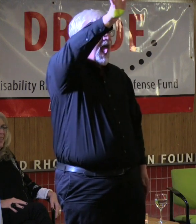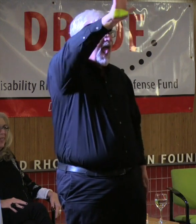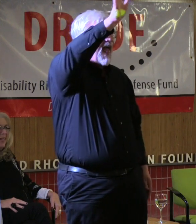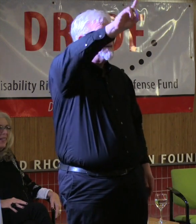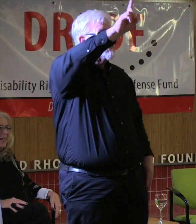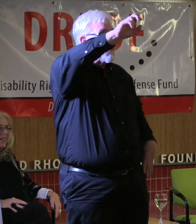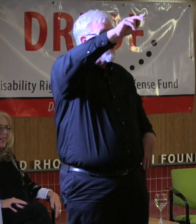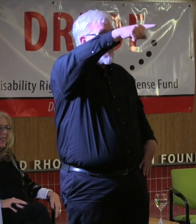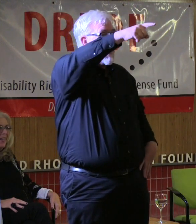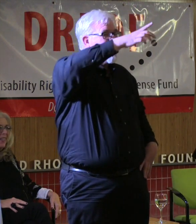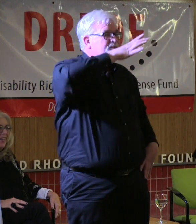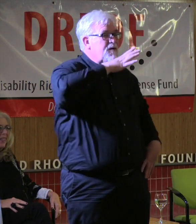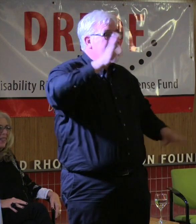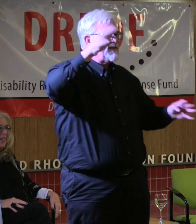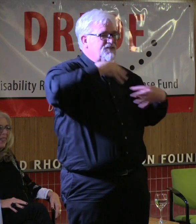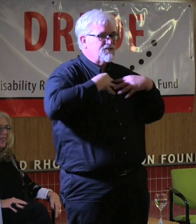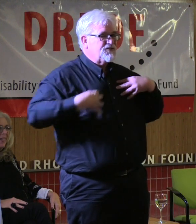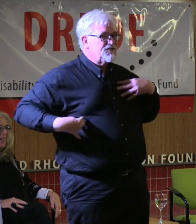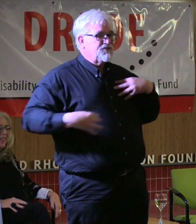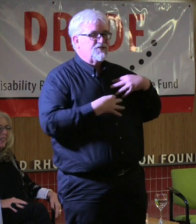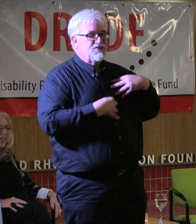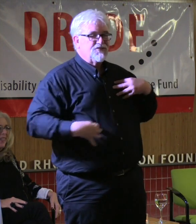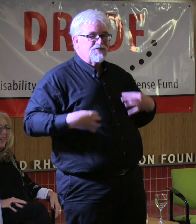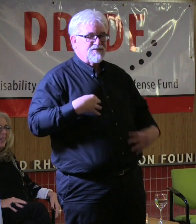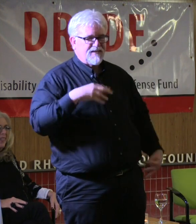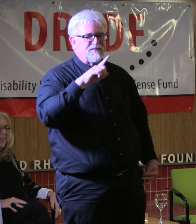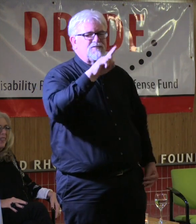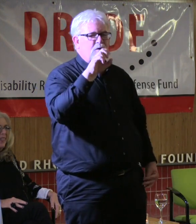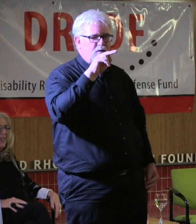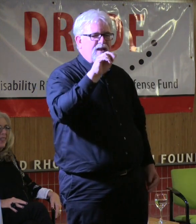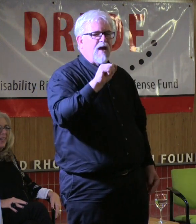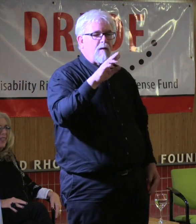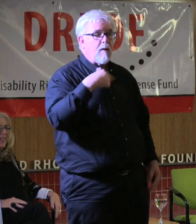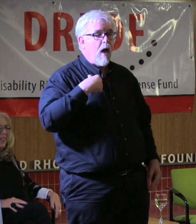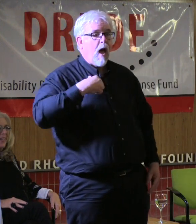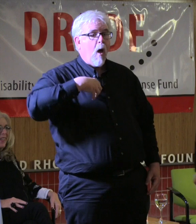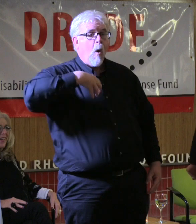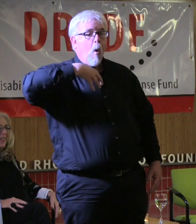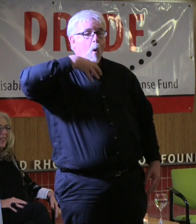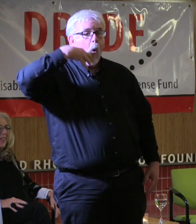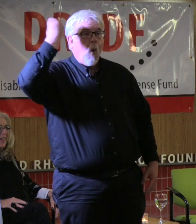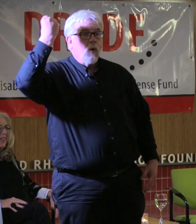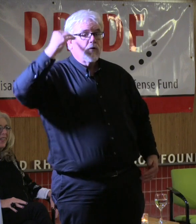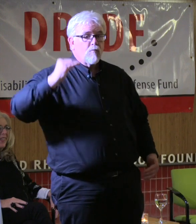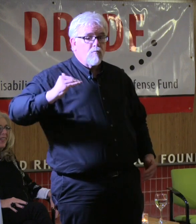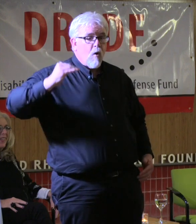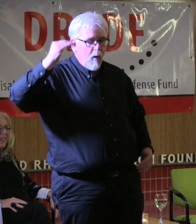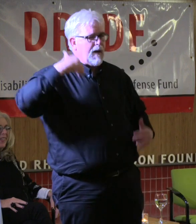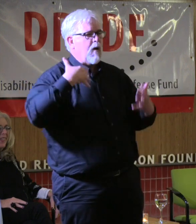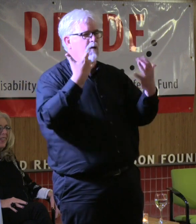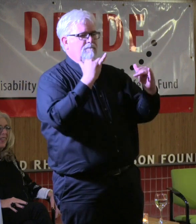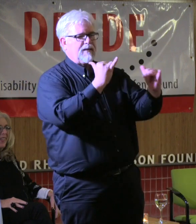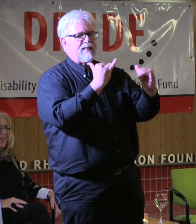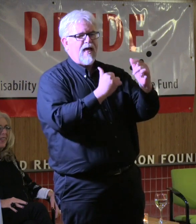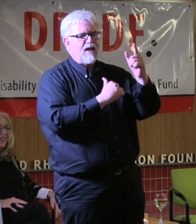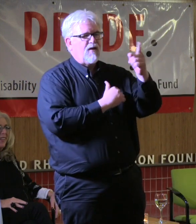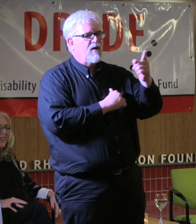Zona's back there. Hey, Zona Roberts, thank you very much. I want to be Zona Roberts when I grow up.